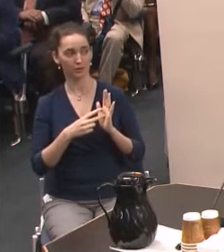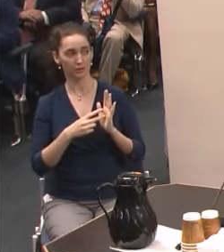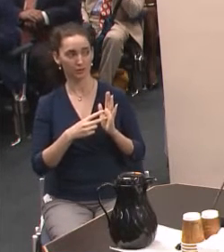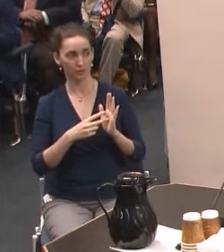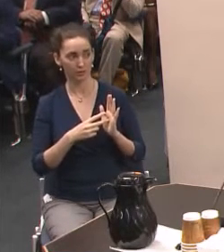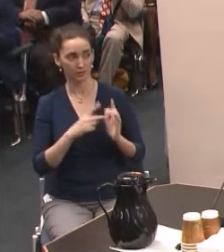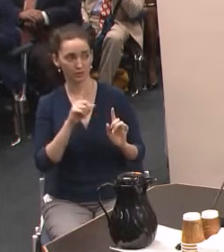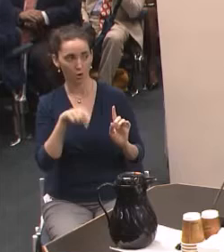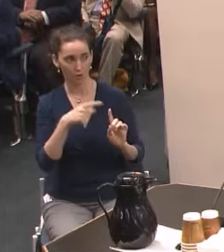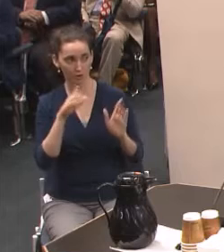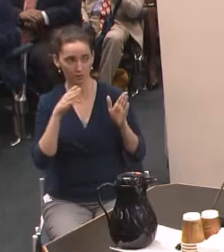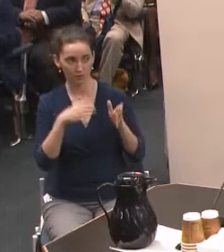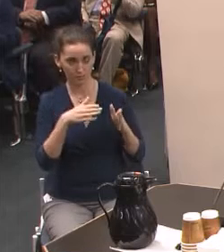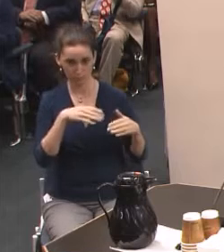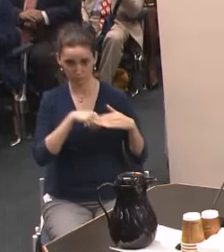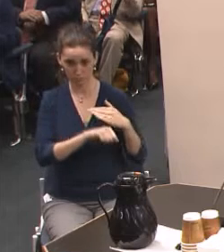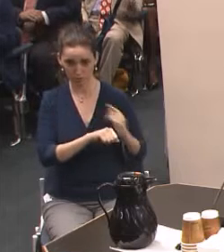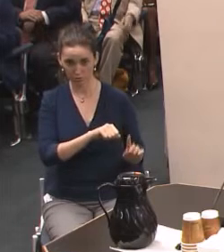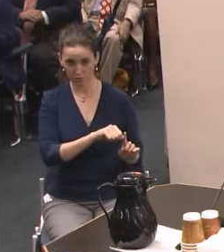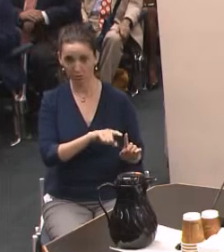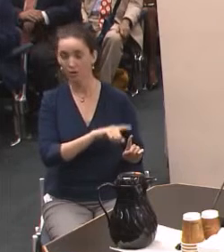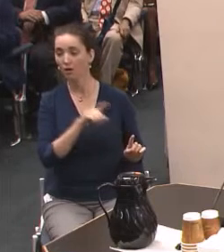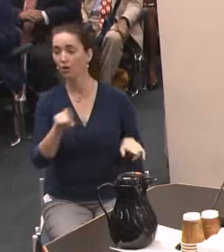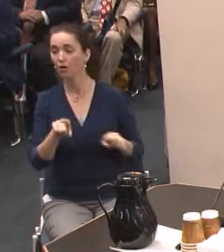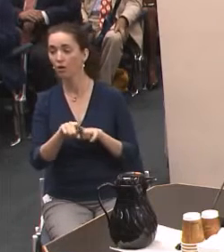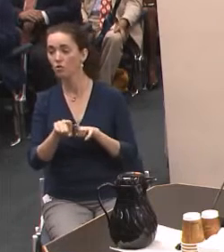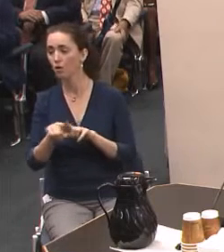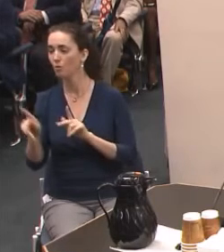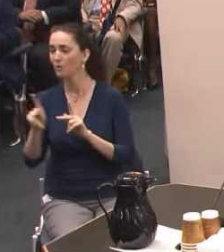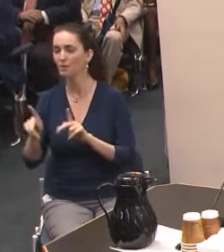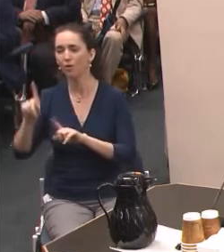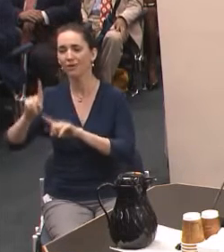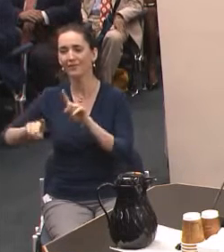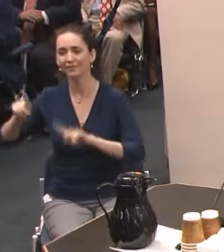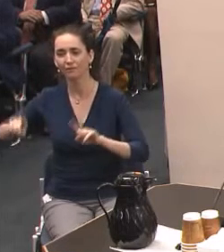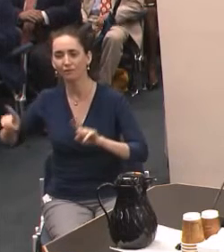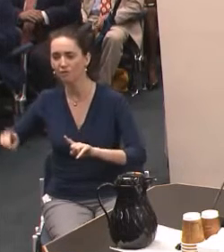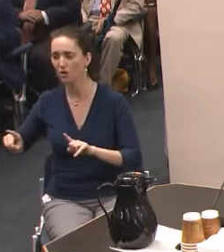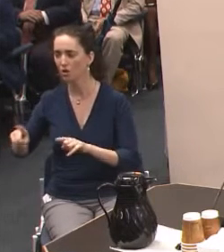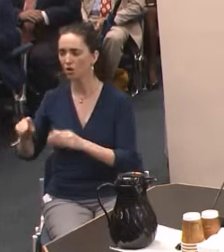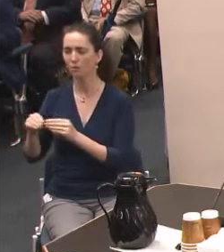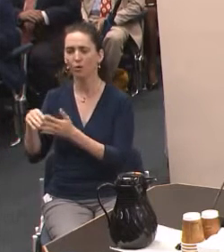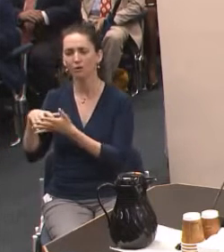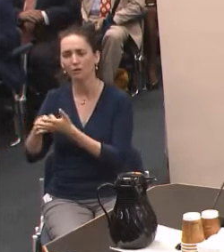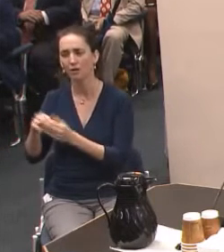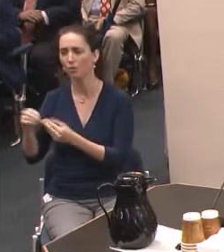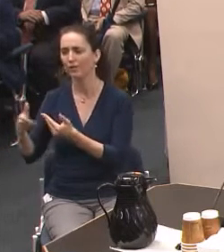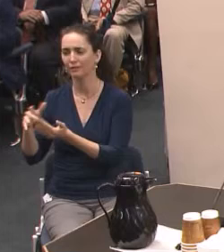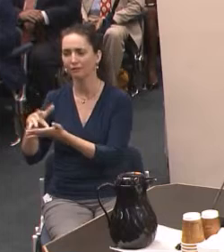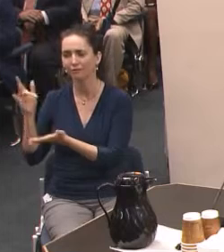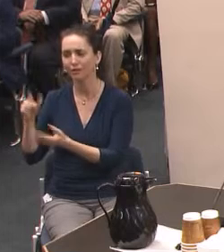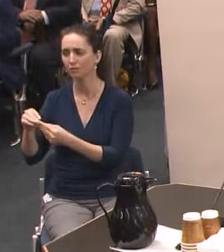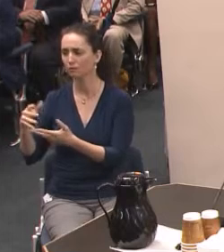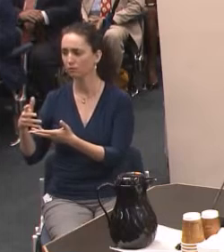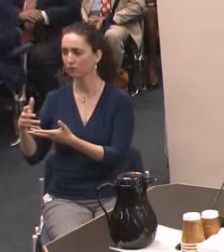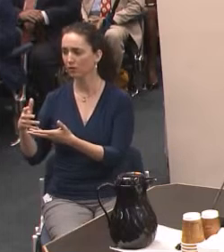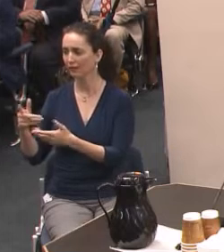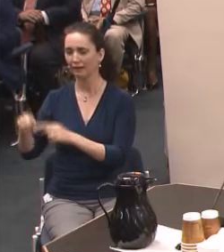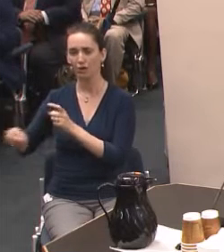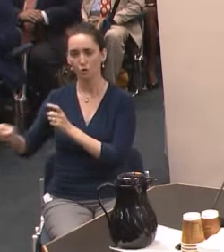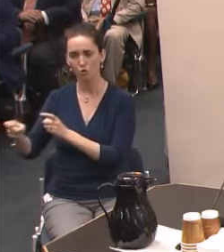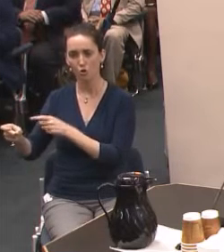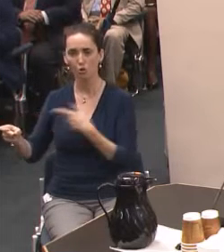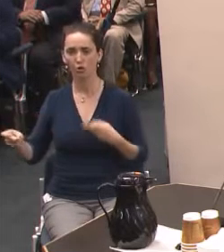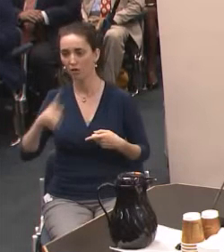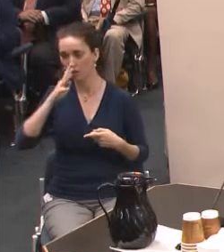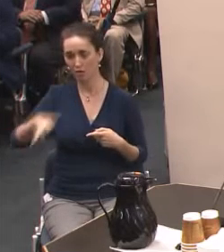Nor does it have exceptions for vulnerable humans that have differences they have no control over. Before